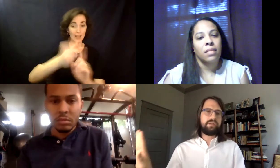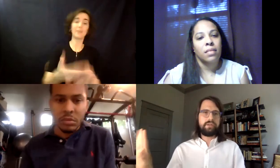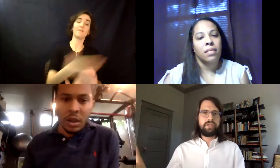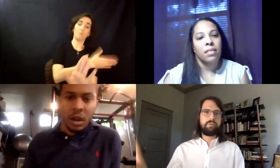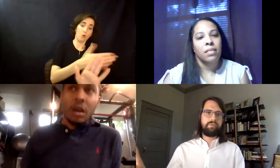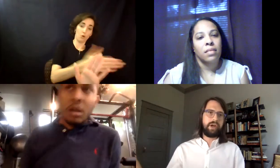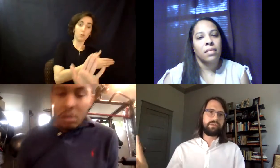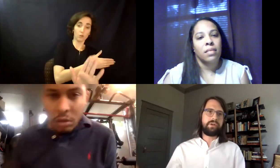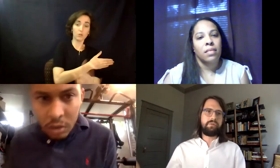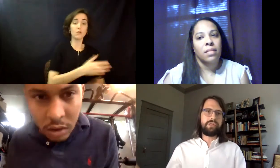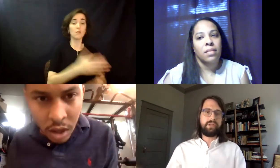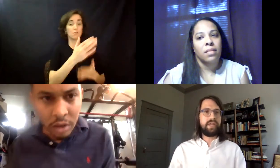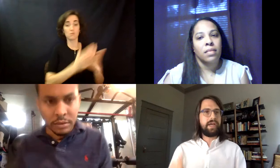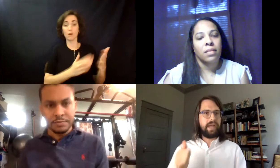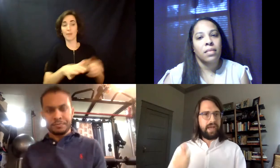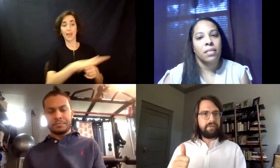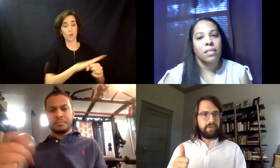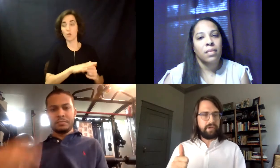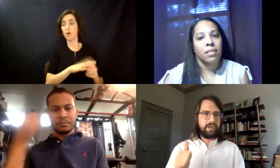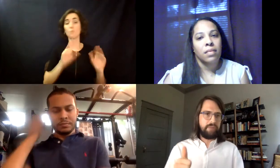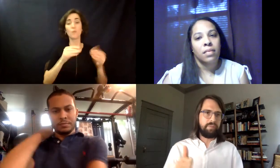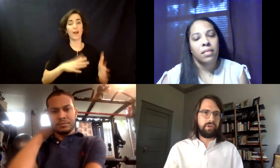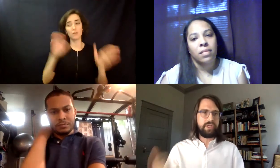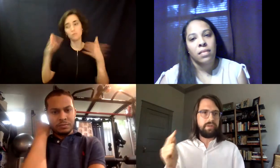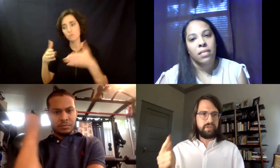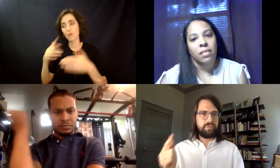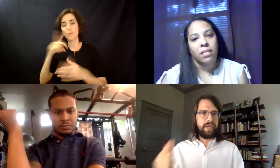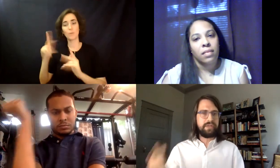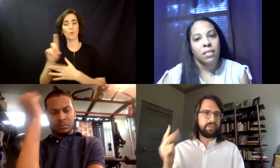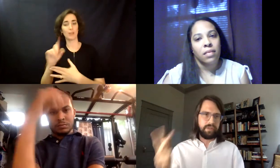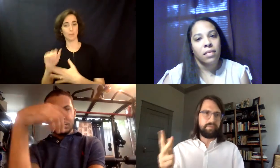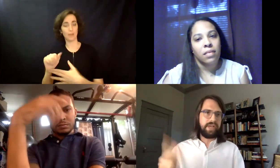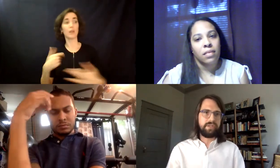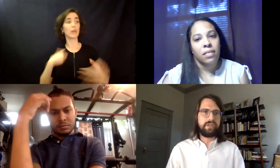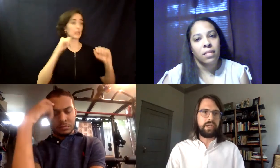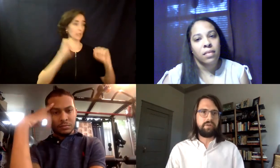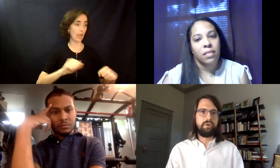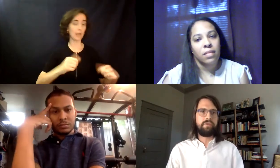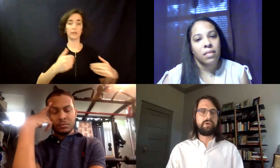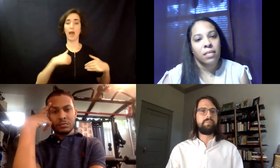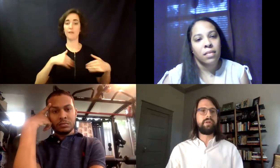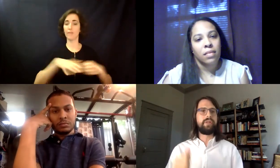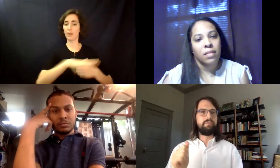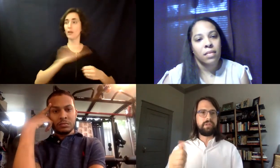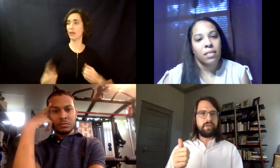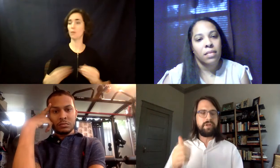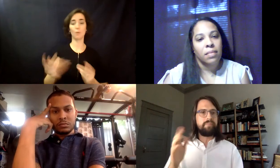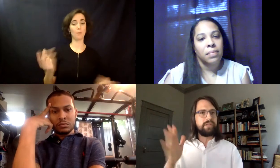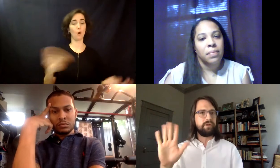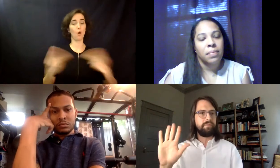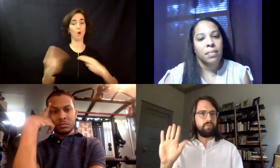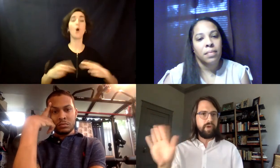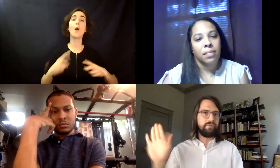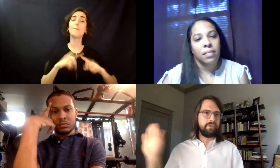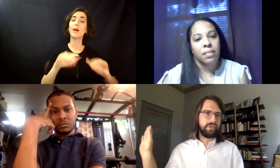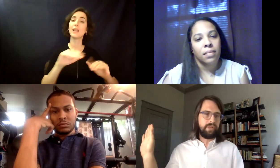had disabled providers in our region that have the capability, the space, the capacity to handle more folks, but they would be limited based off